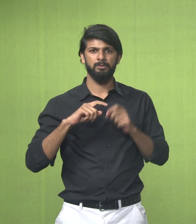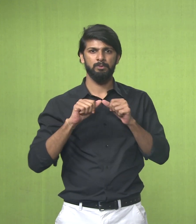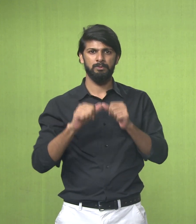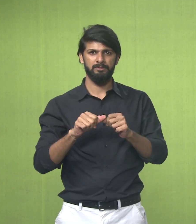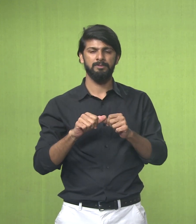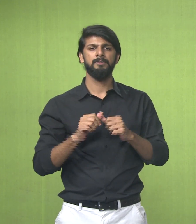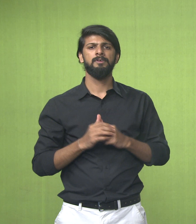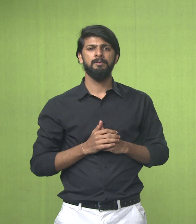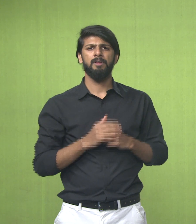Answer number